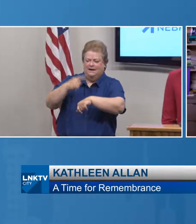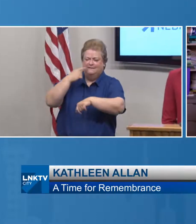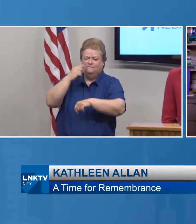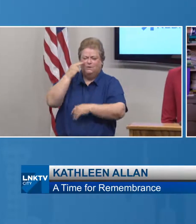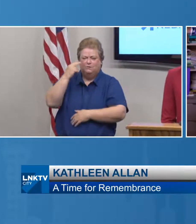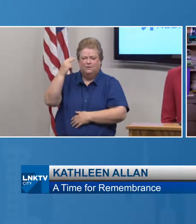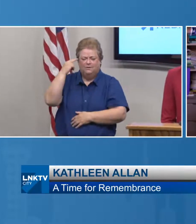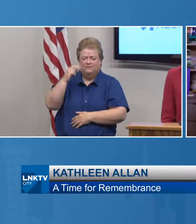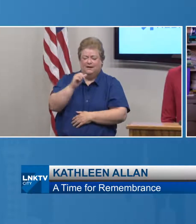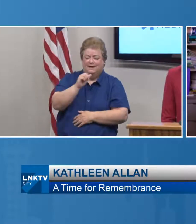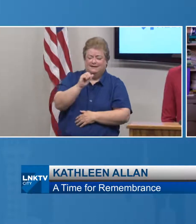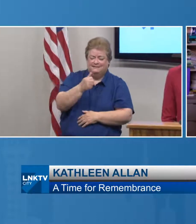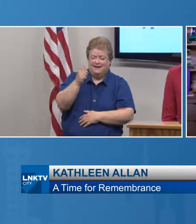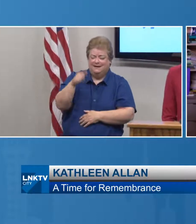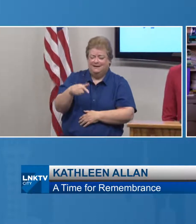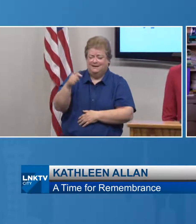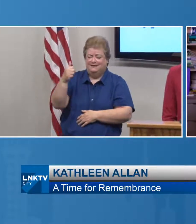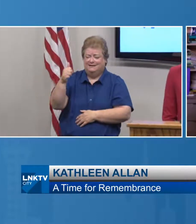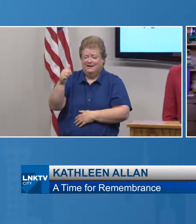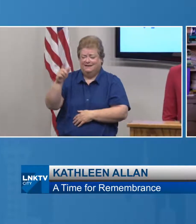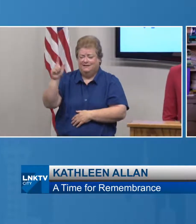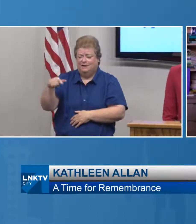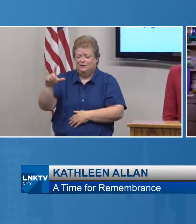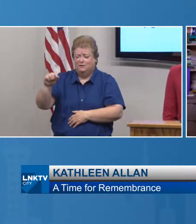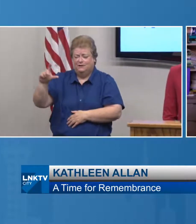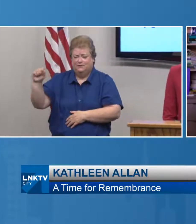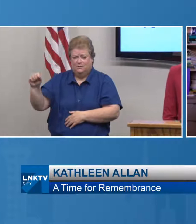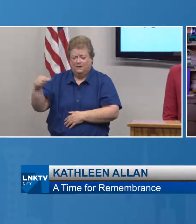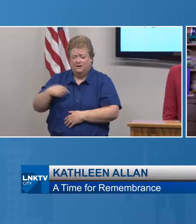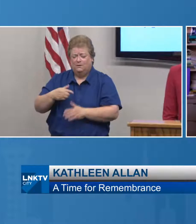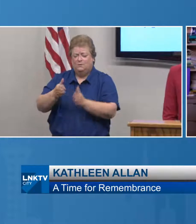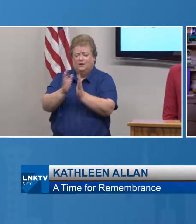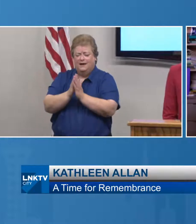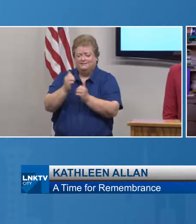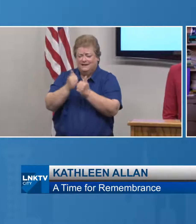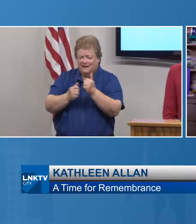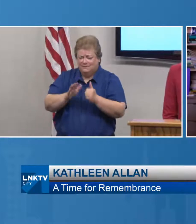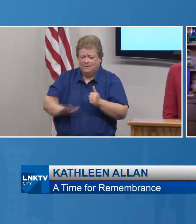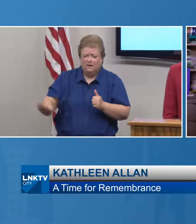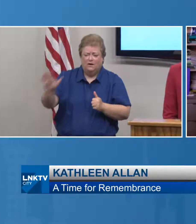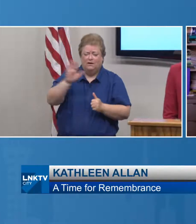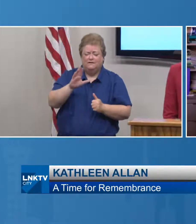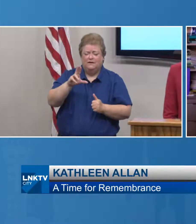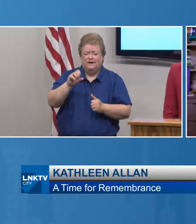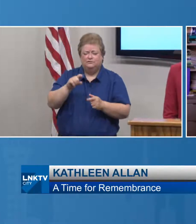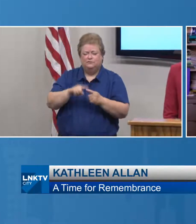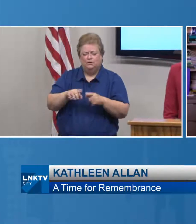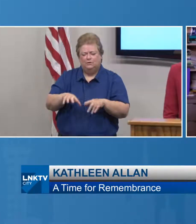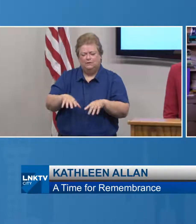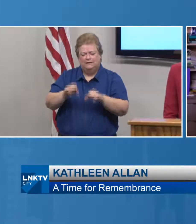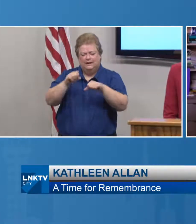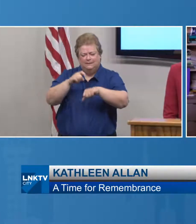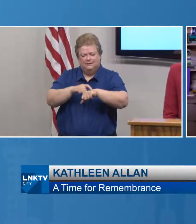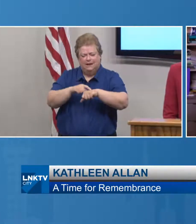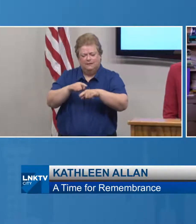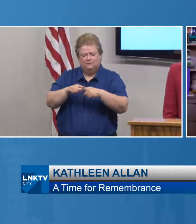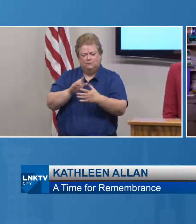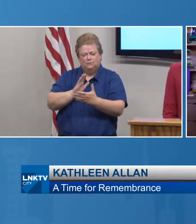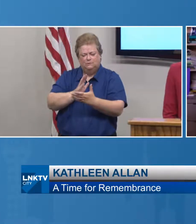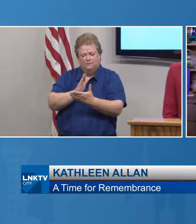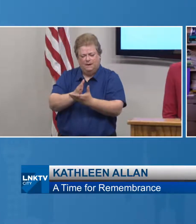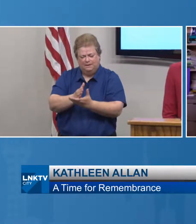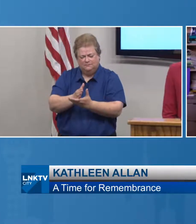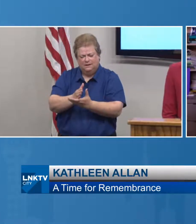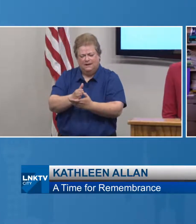10/10/2020, as you said, we're asking everyone across the country to pause at